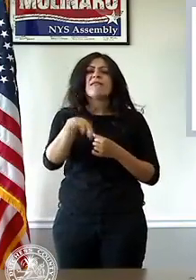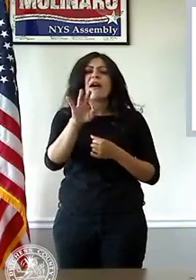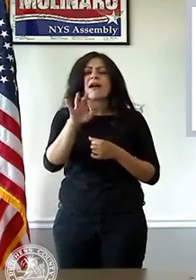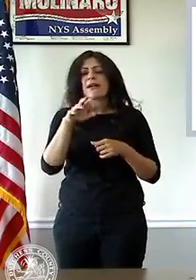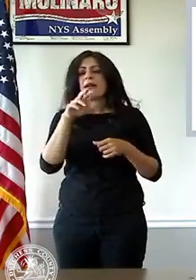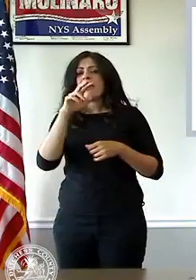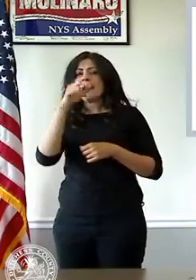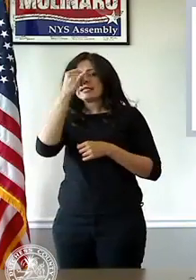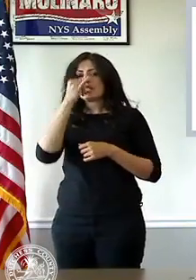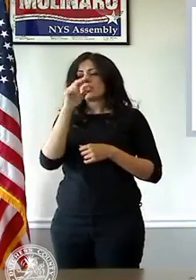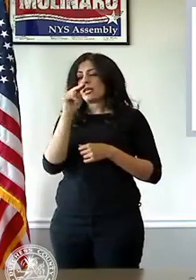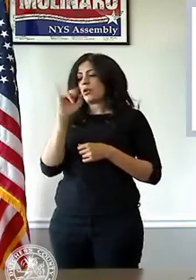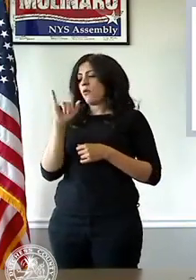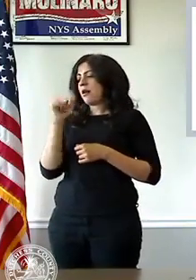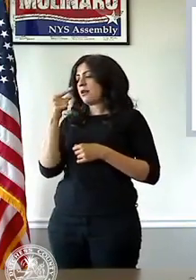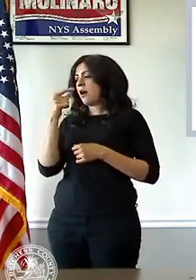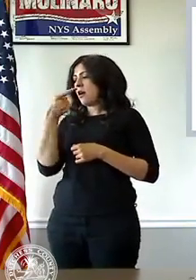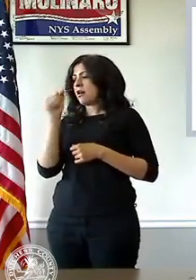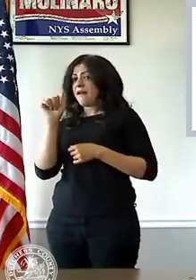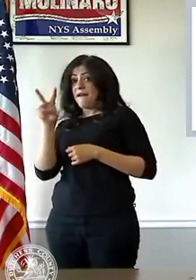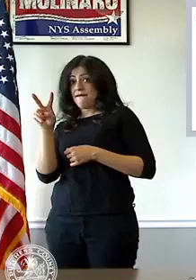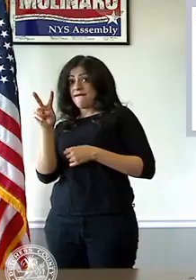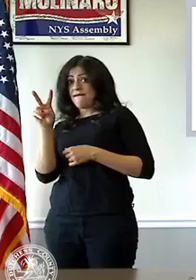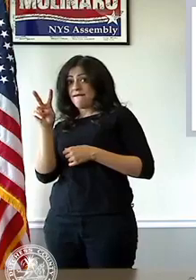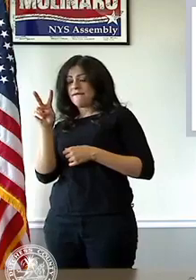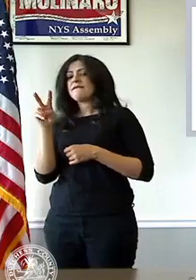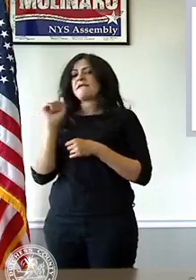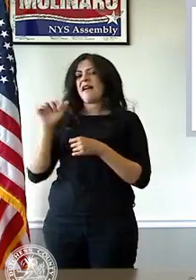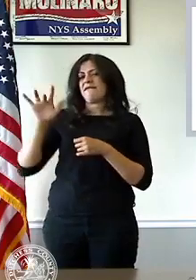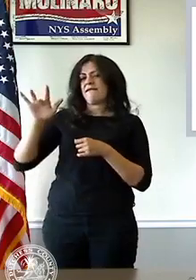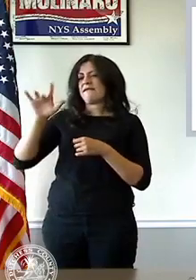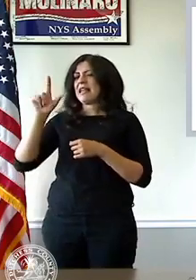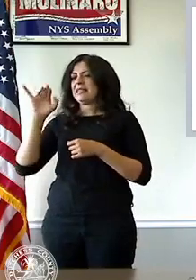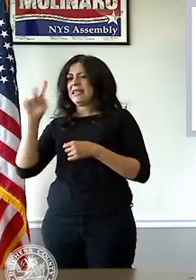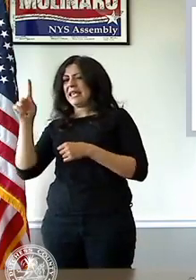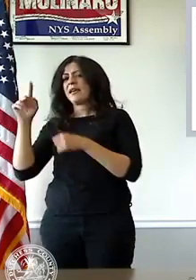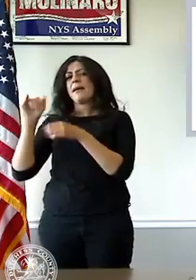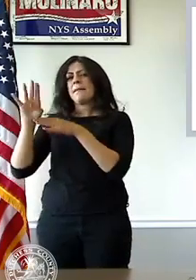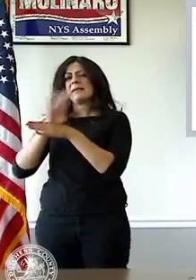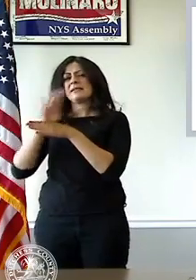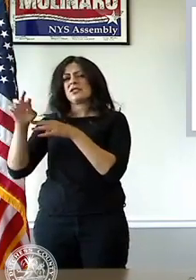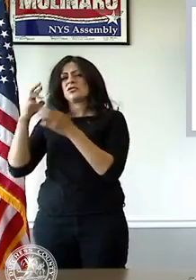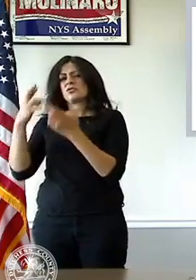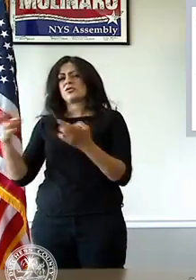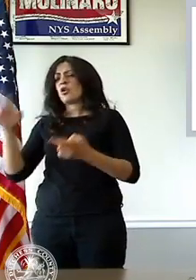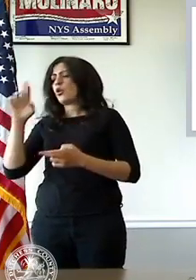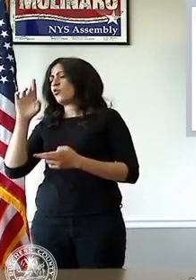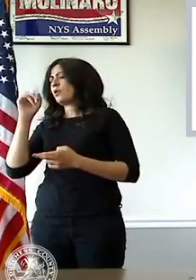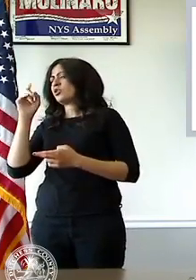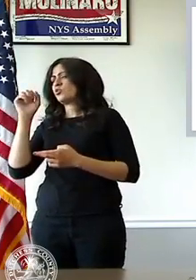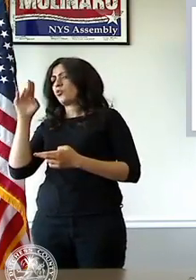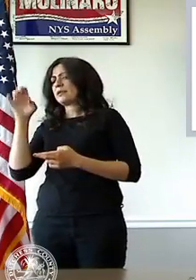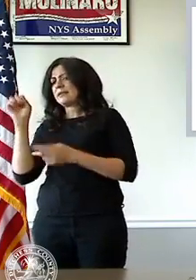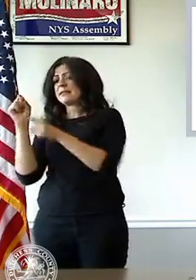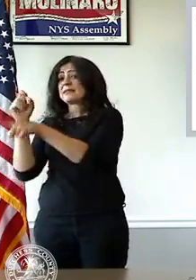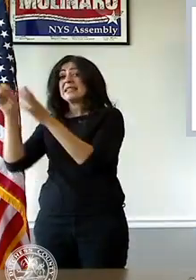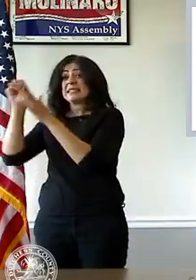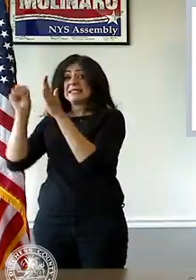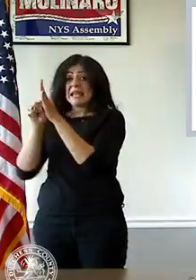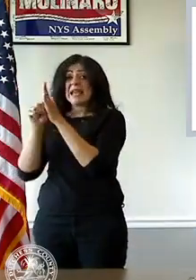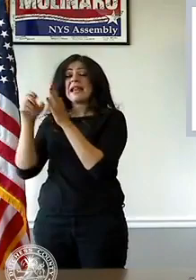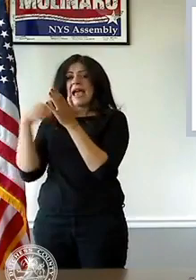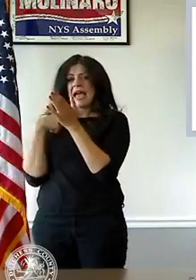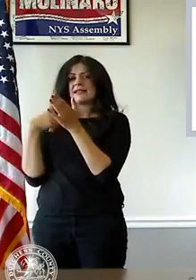going to duchessny.gov, and then there's a link to business resources that you can get to. The state has those online at the New